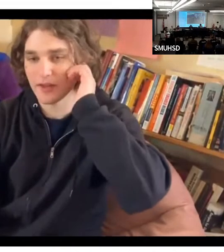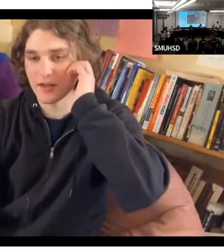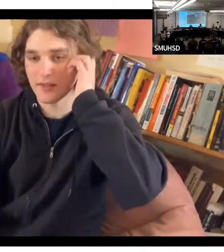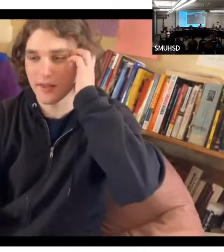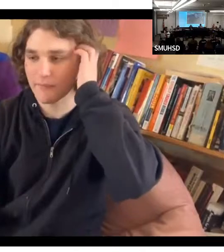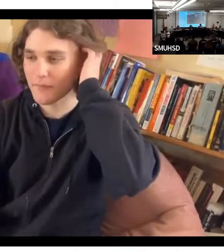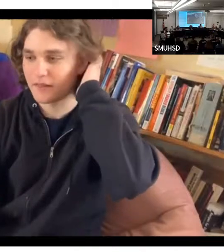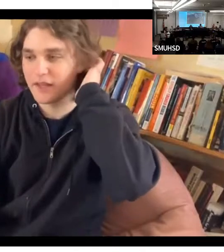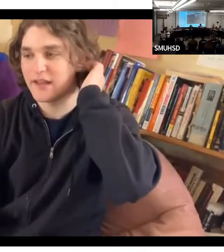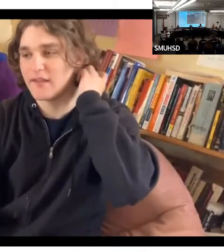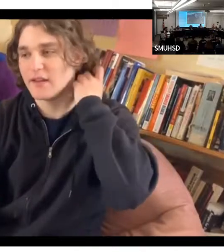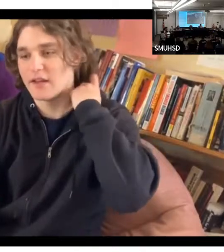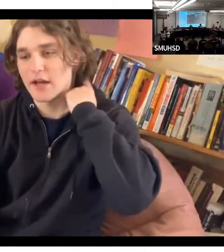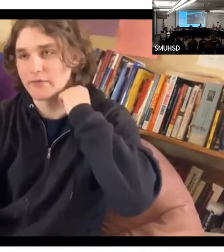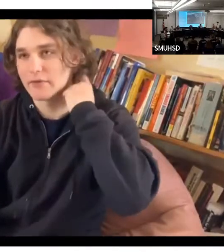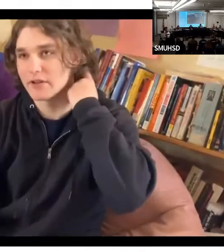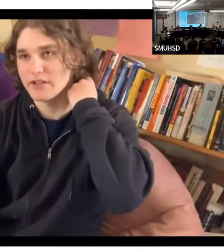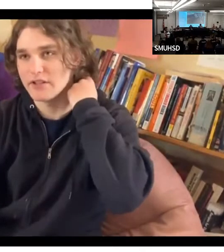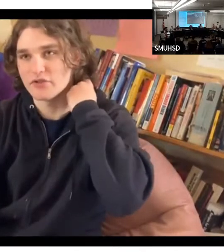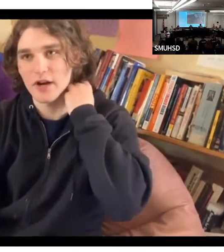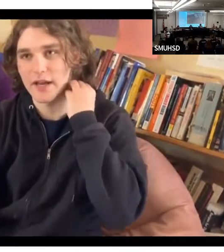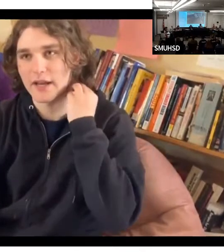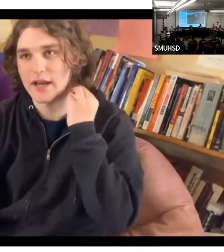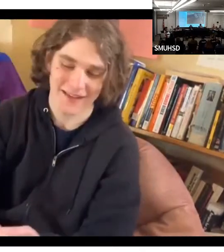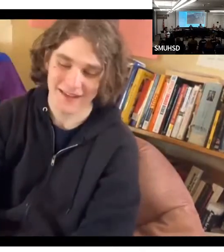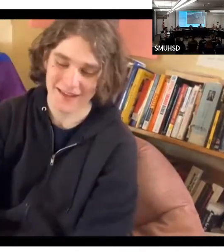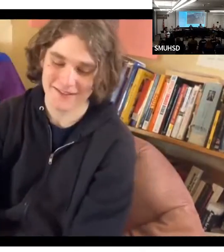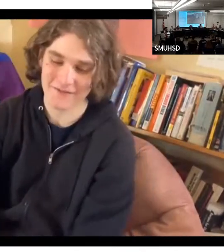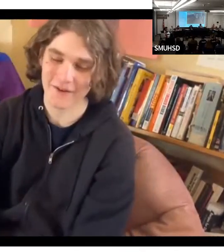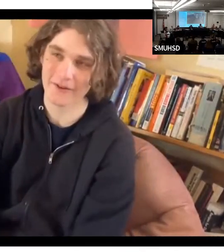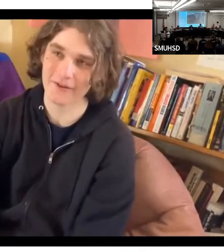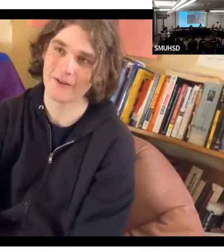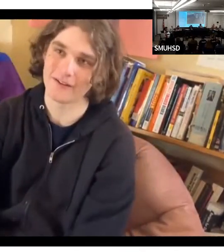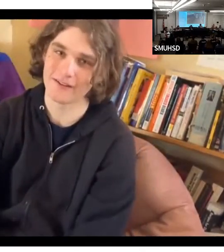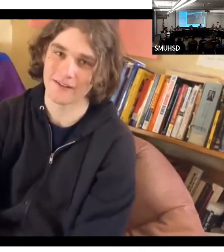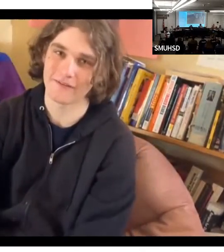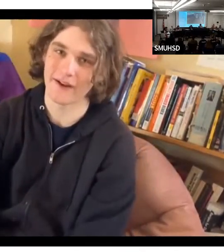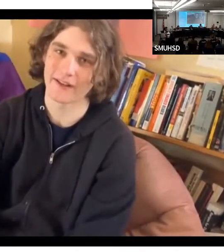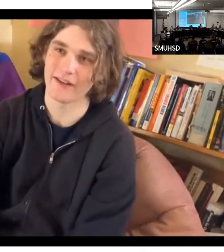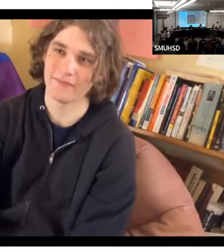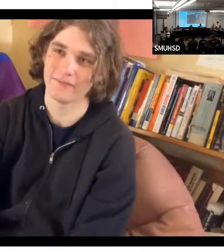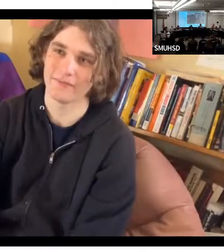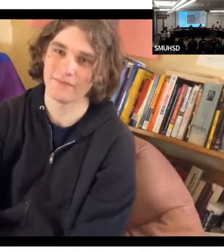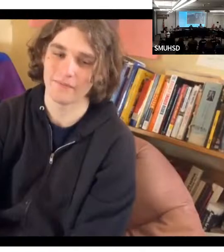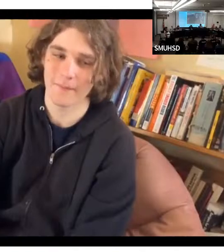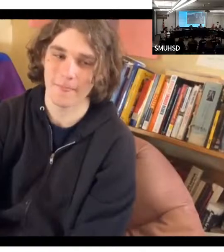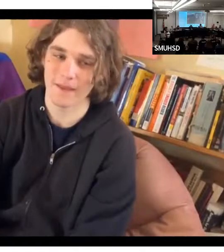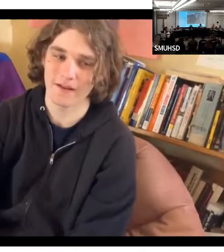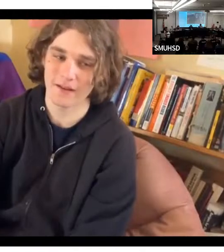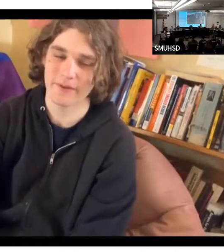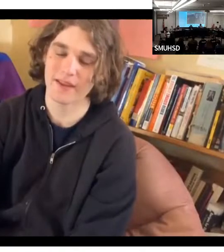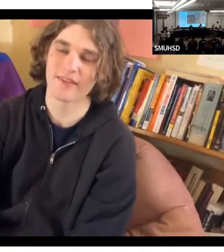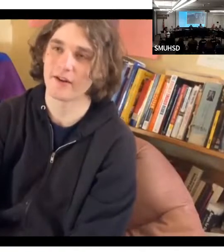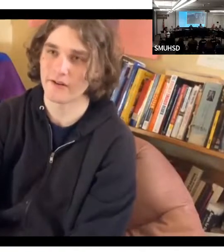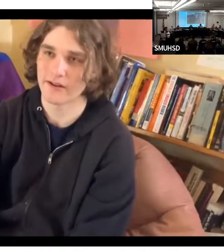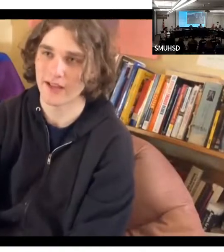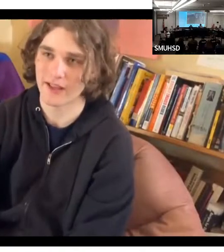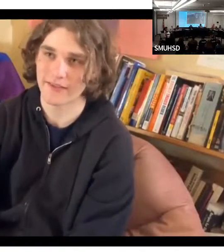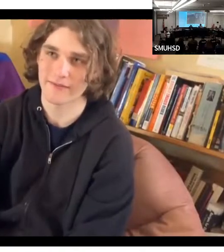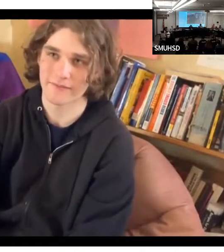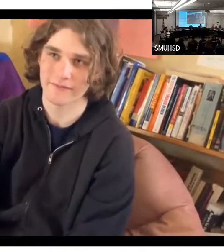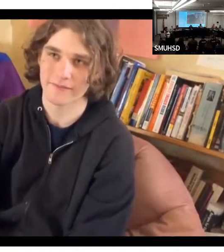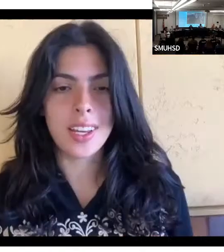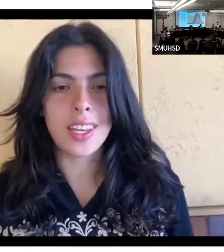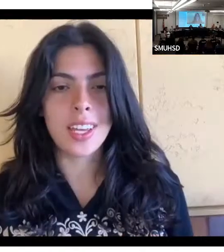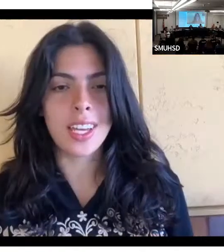oftentimes I was seen as like lazy and not really trying. It just felt good to finally be considered,